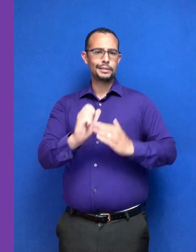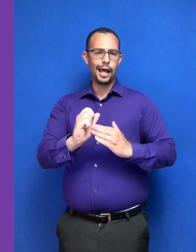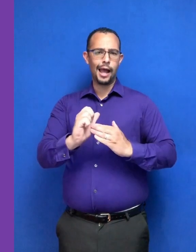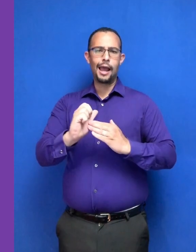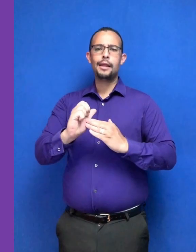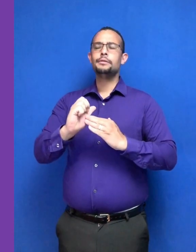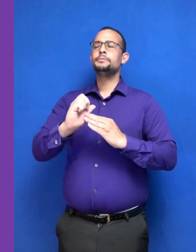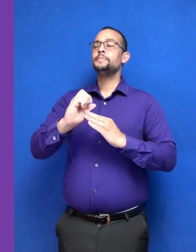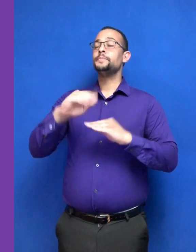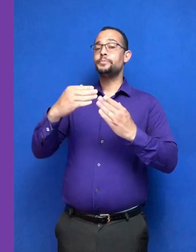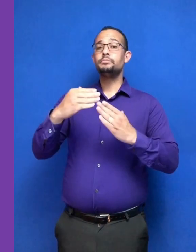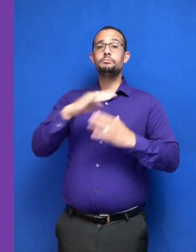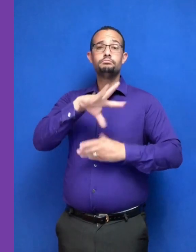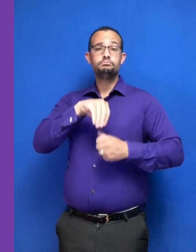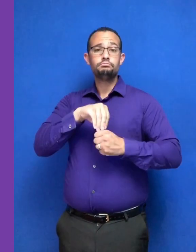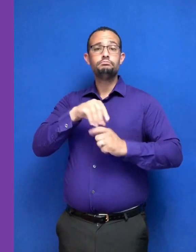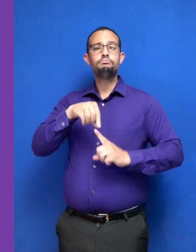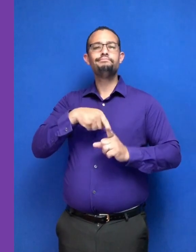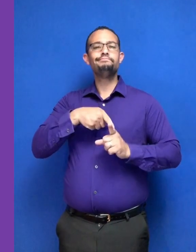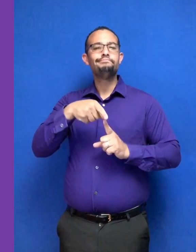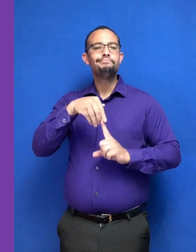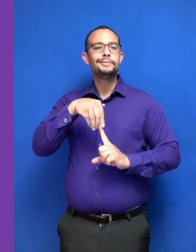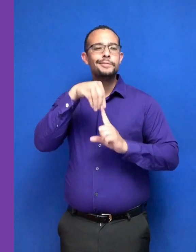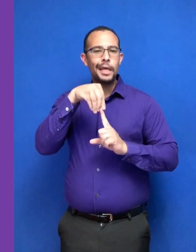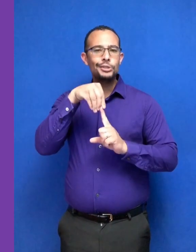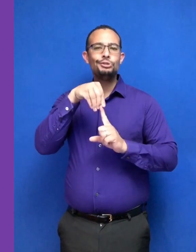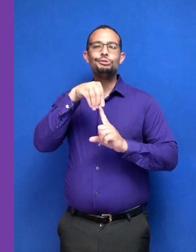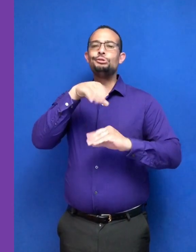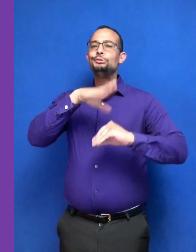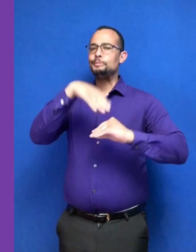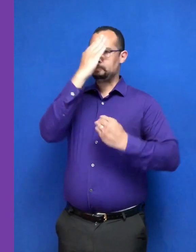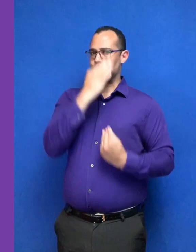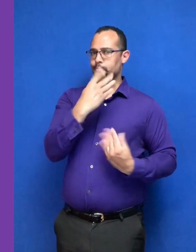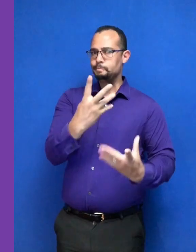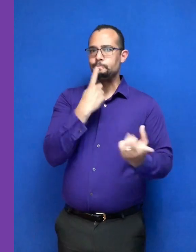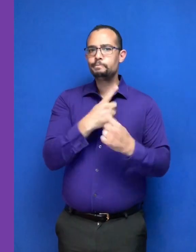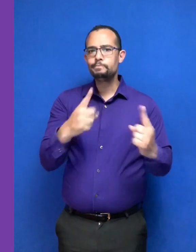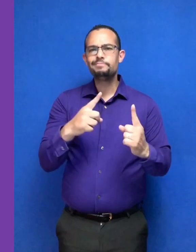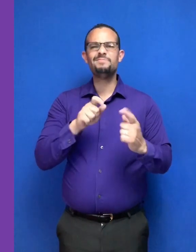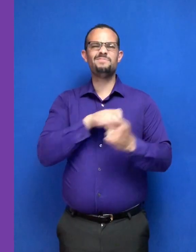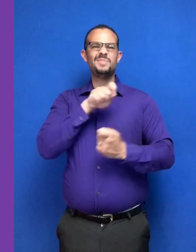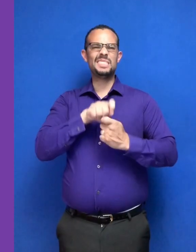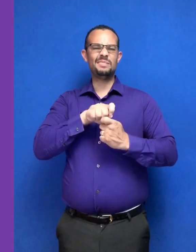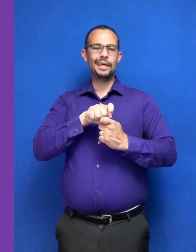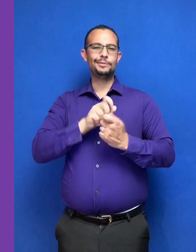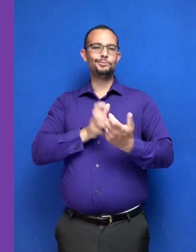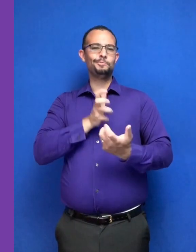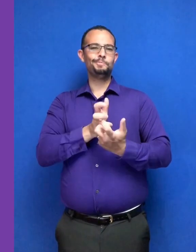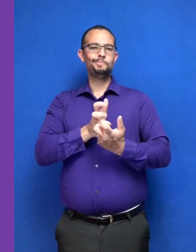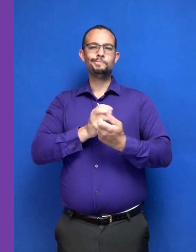and information that pertain to our current situation in the middle of